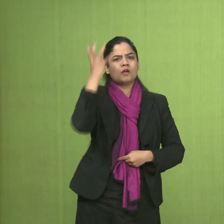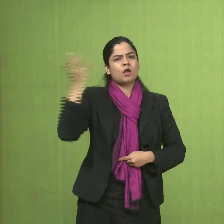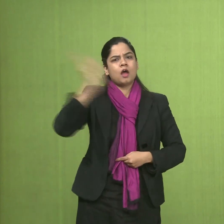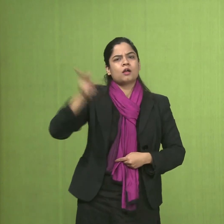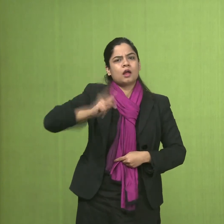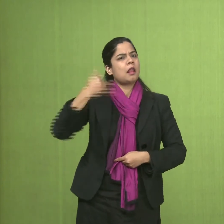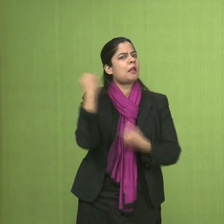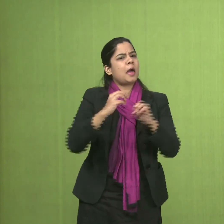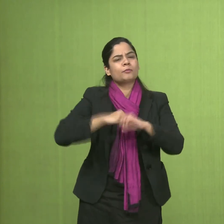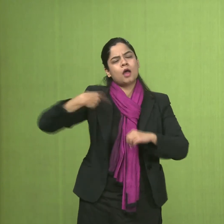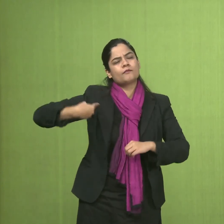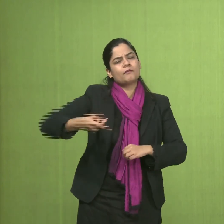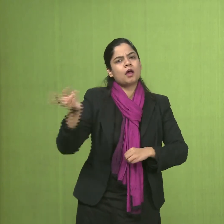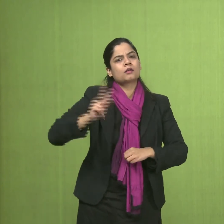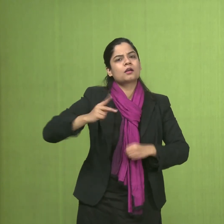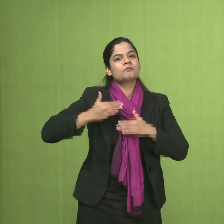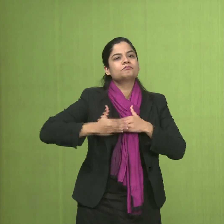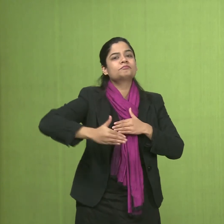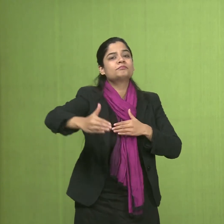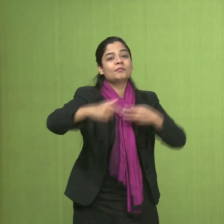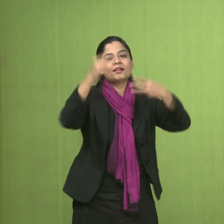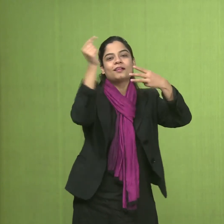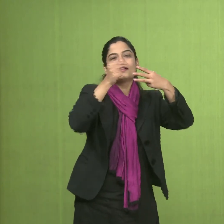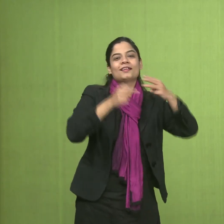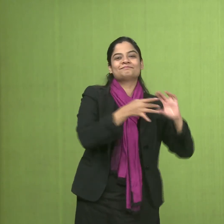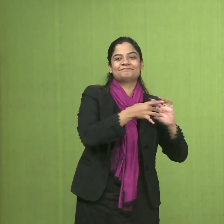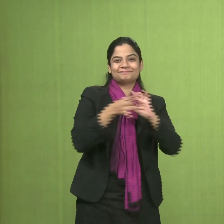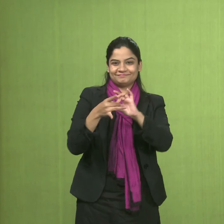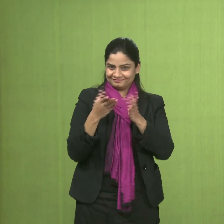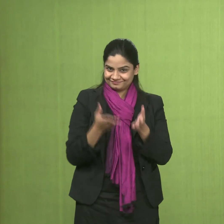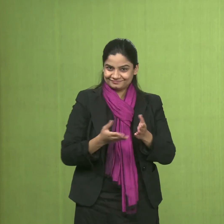expensive. You can use this again and again for all meals. So, yeah.